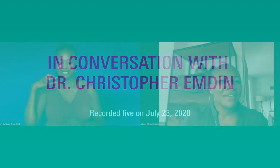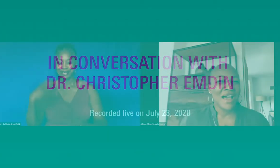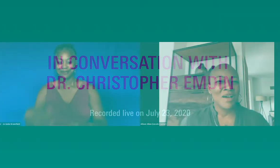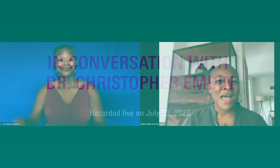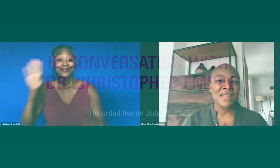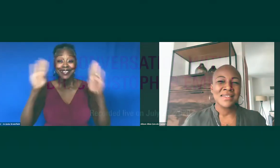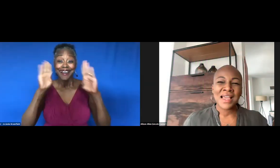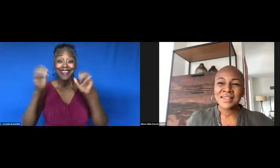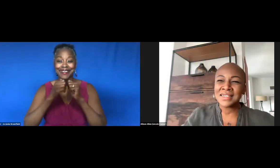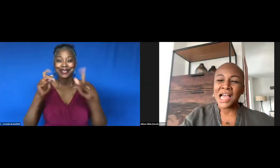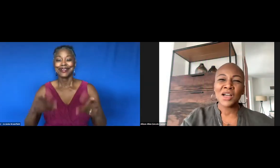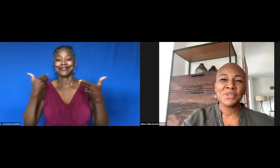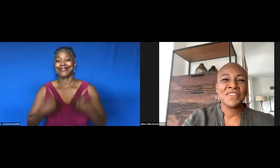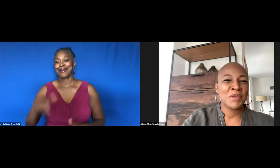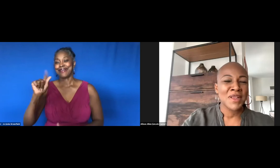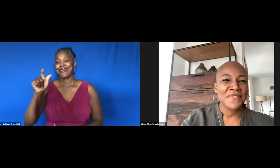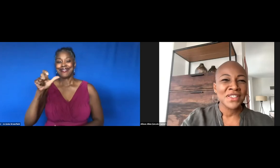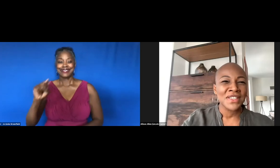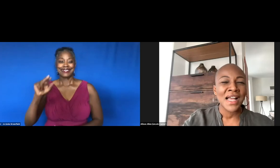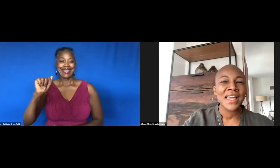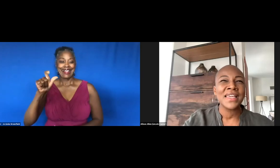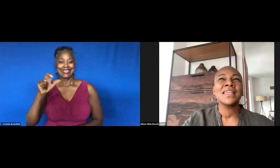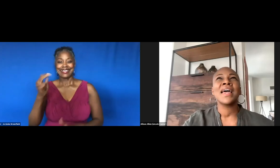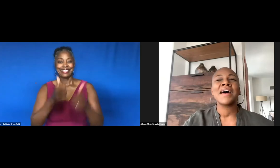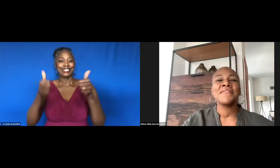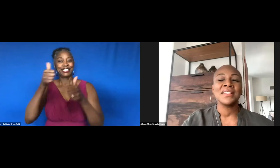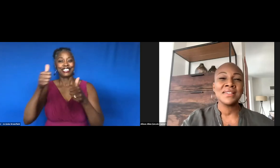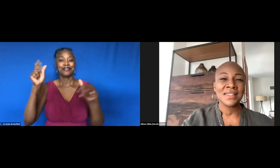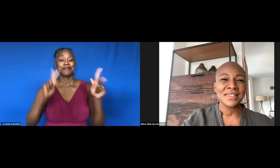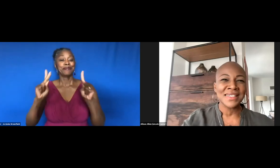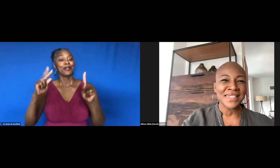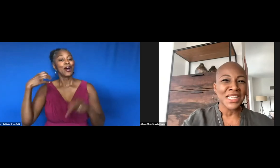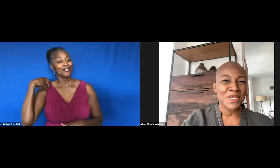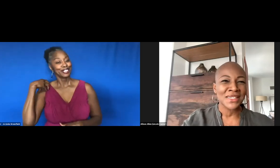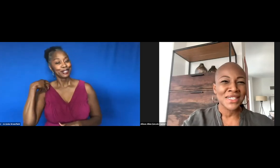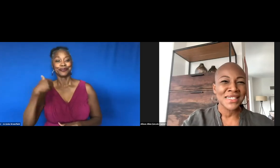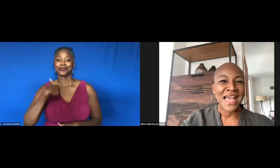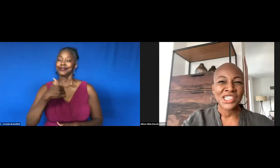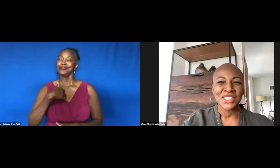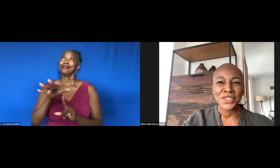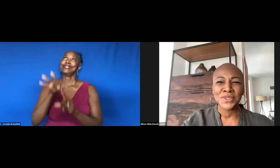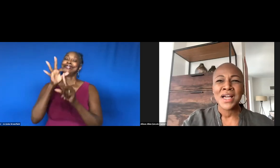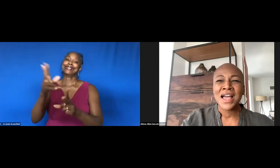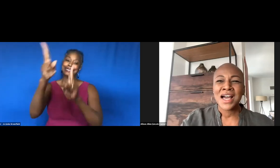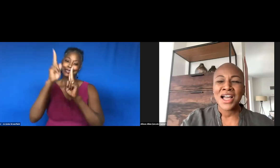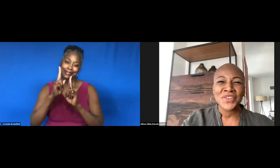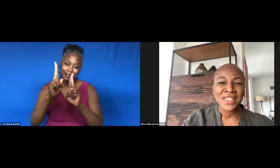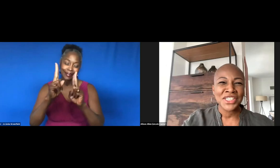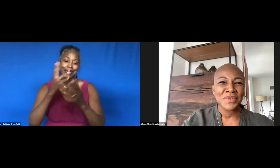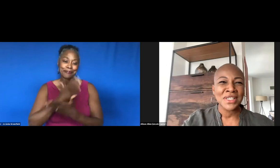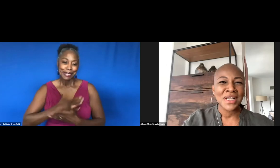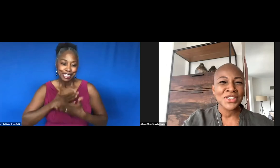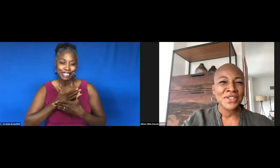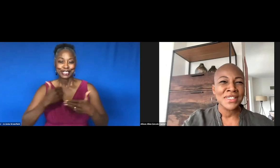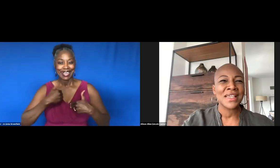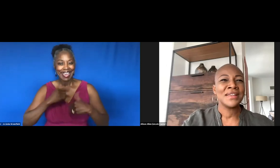Hi, everyone. I'm Allison Allen, Chief People Officer. I have the distinct pleasure to actually do a